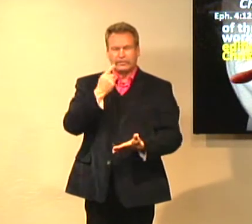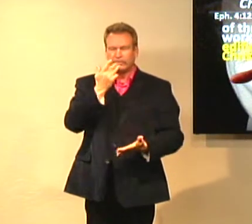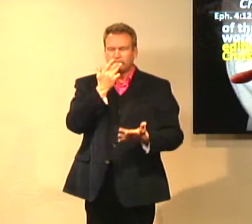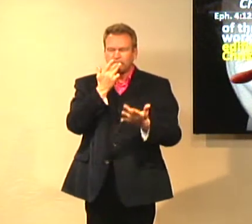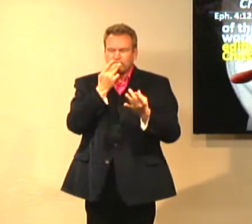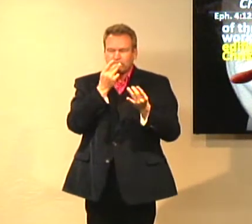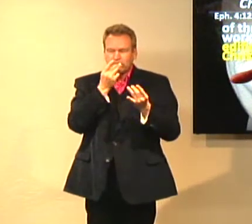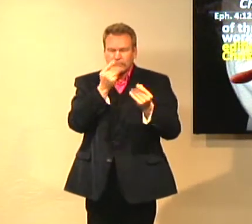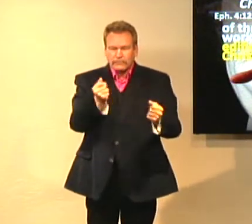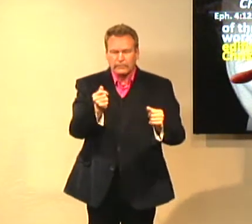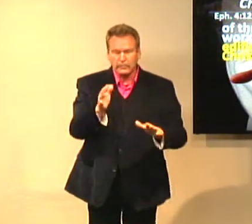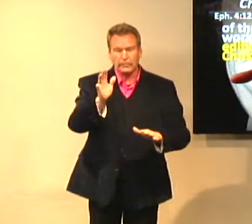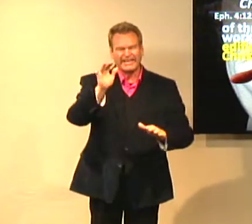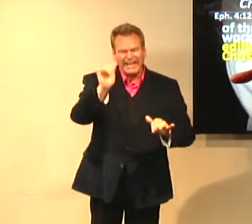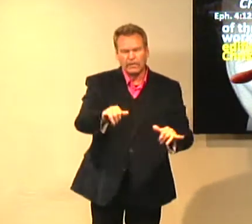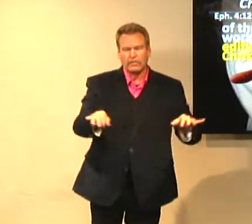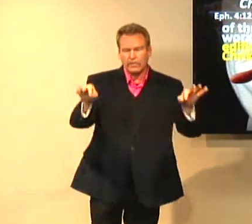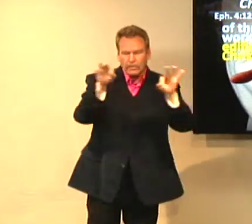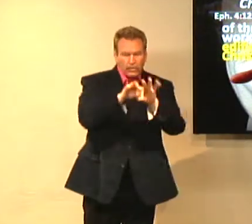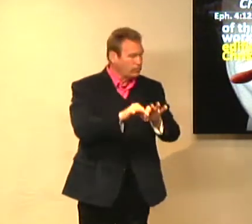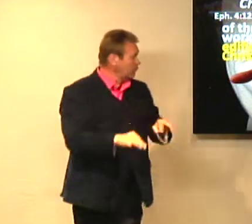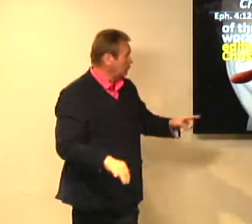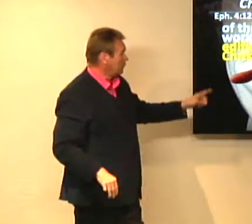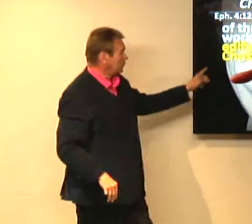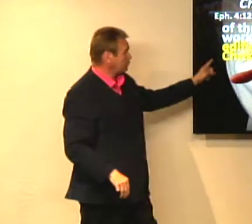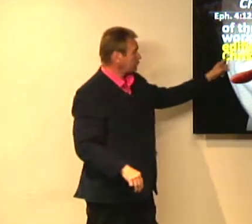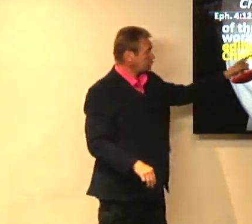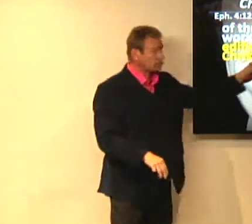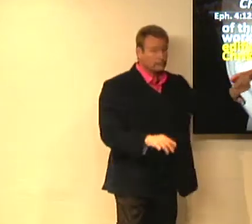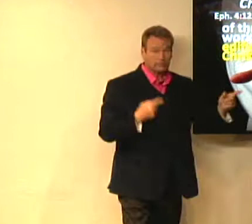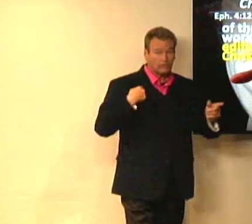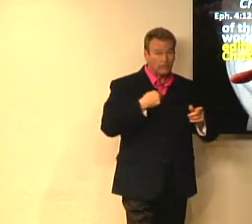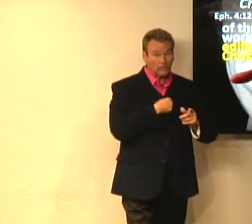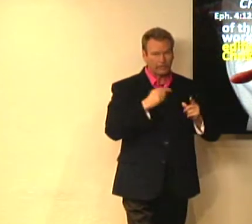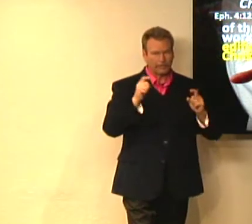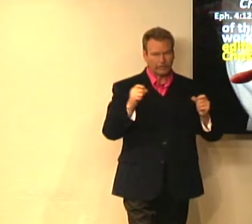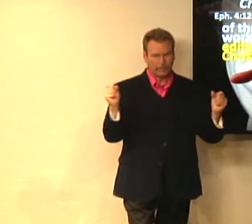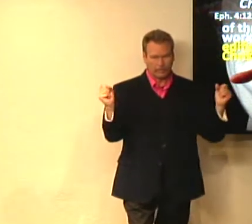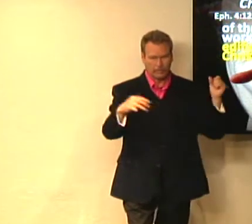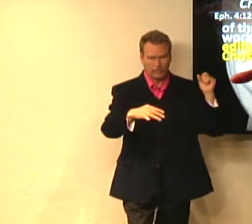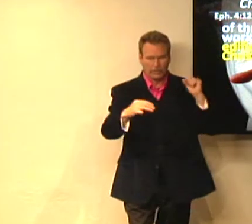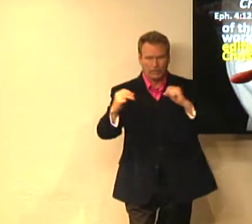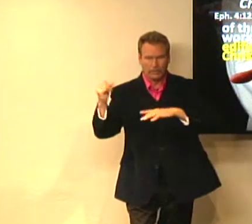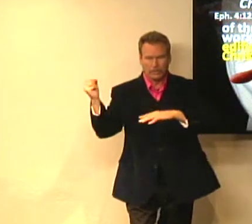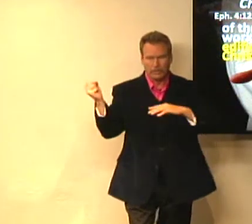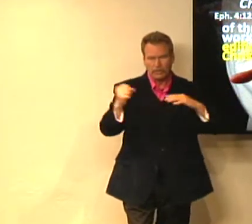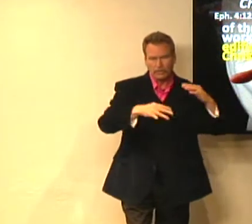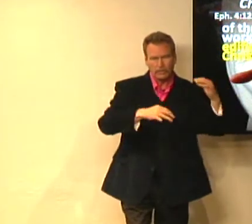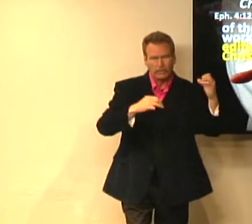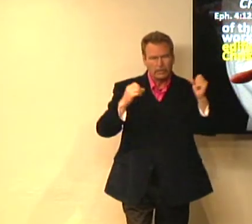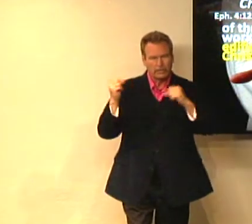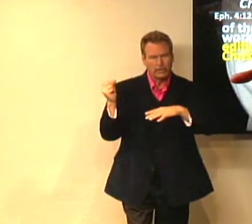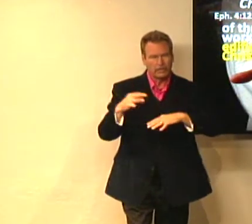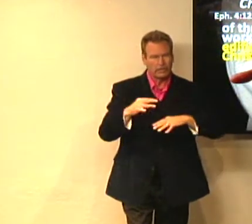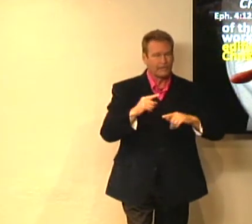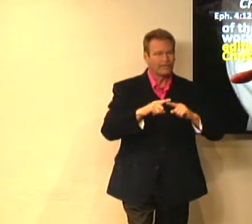this wonderfully delicious soup. So it's important that we think of this when we think everybody putting in